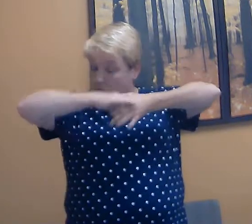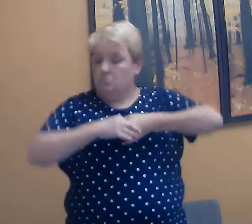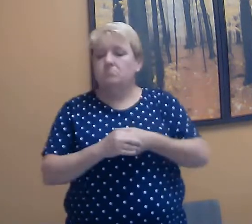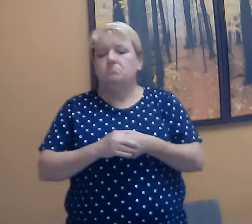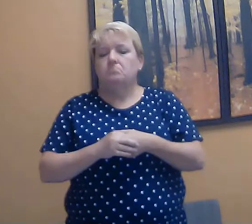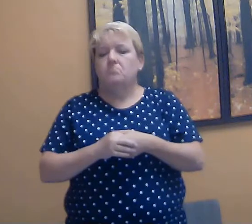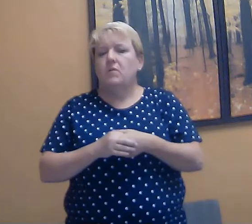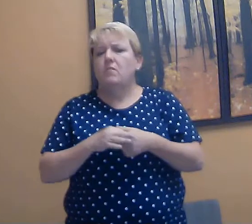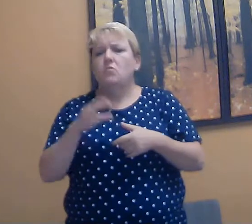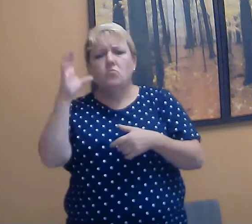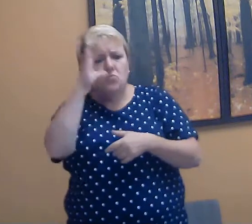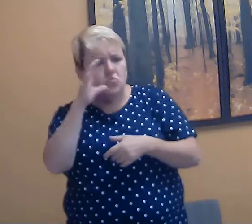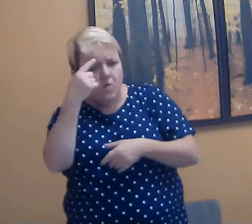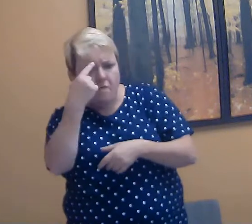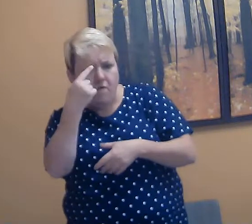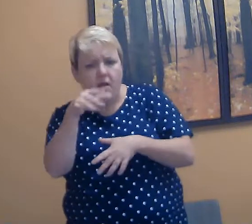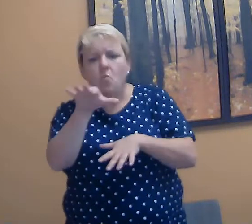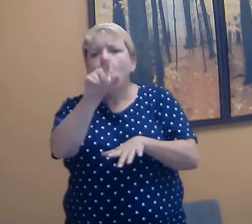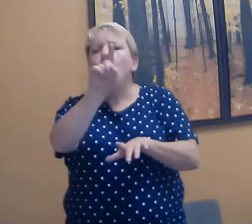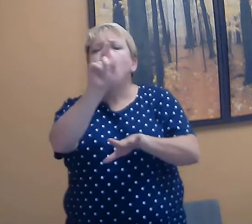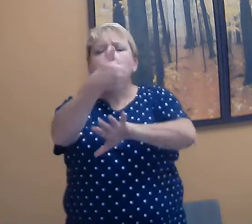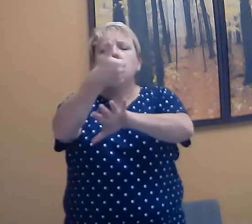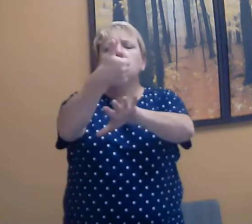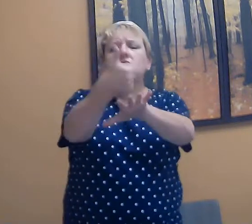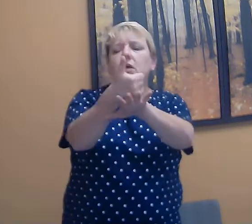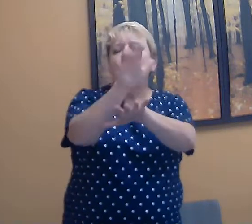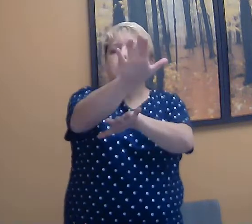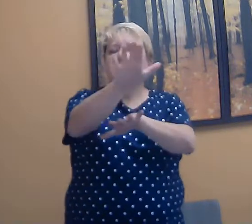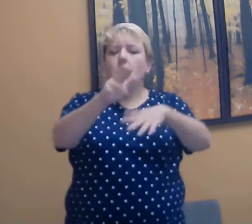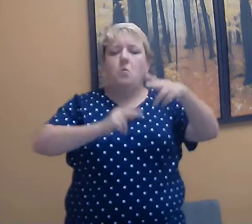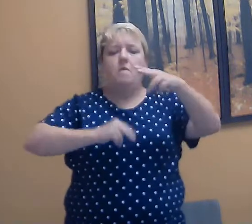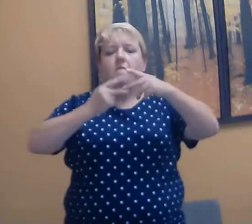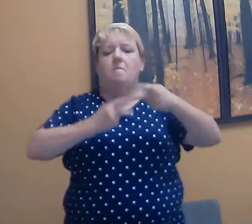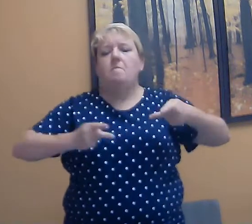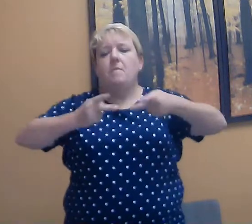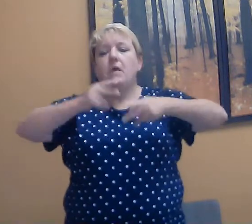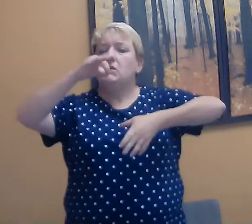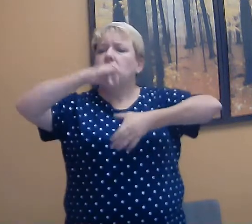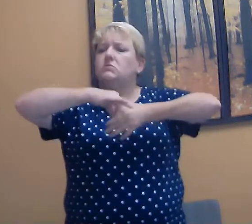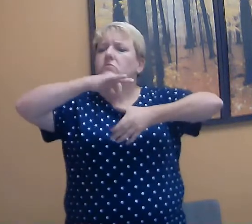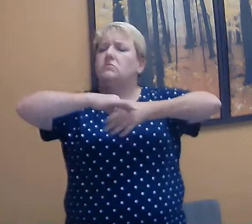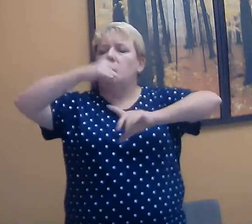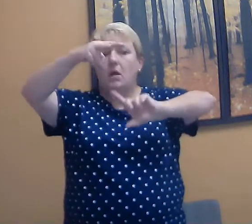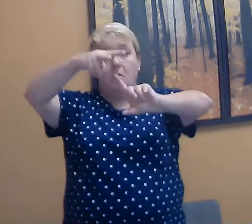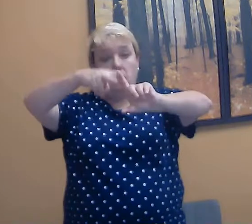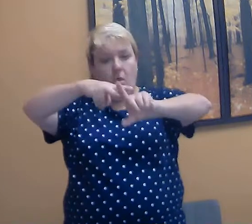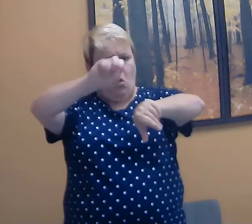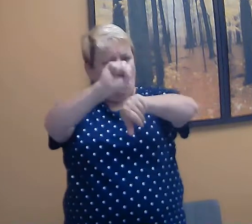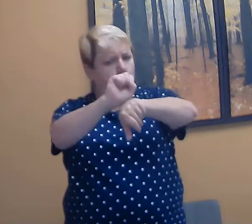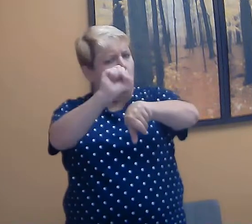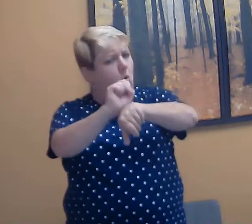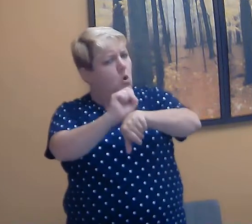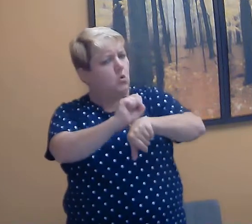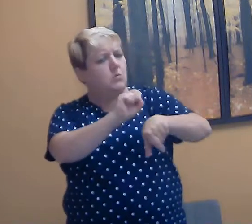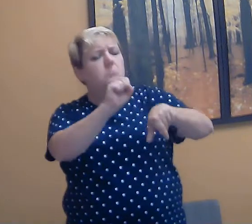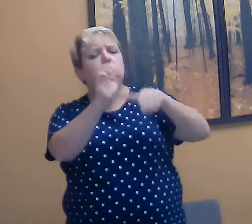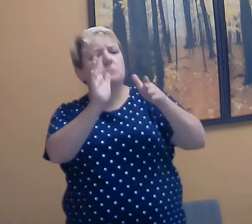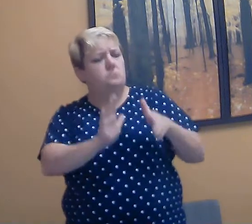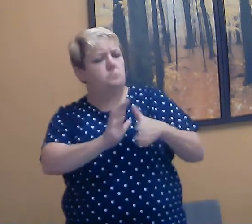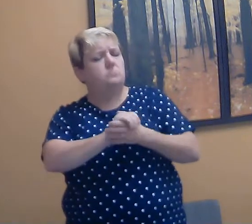poll location, read elections-related news, apply to be a poll worker, and learn more about how Ohio leads